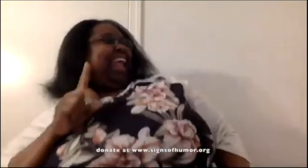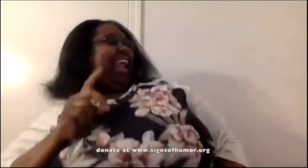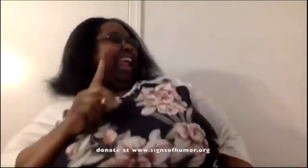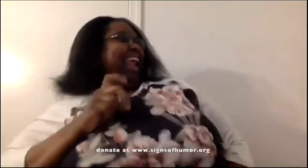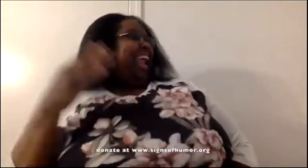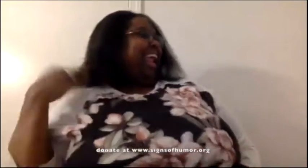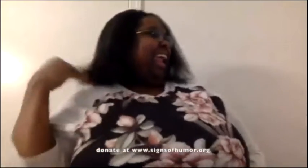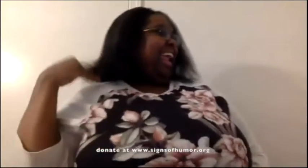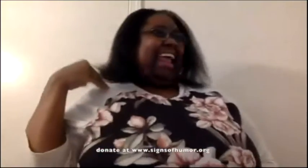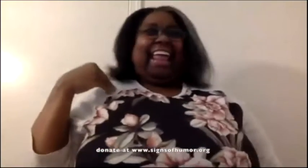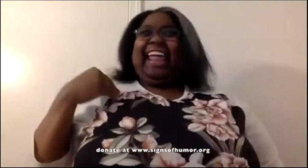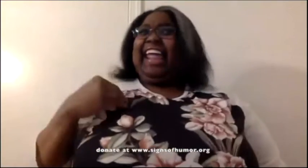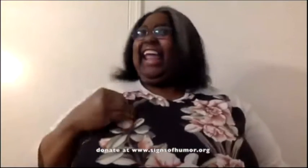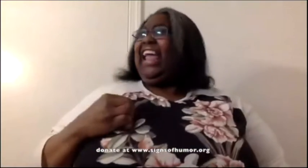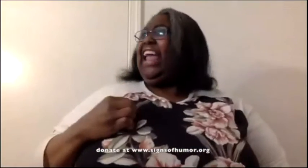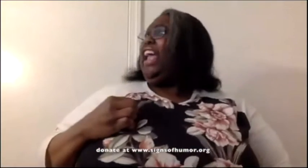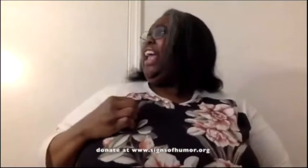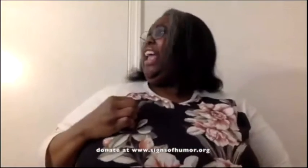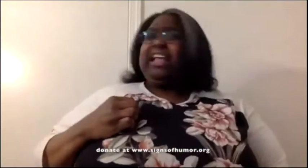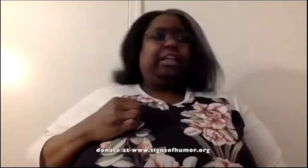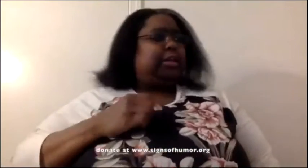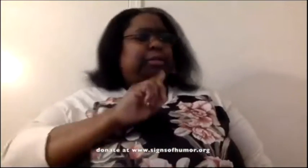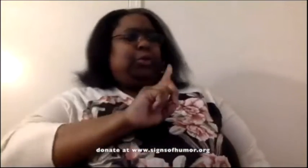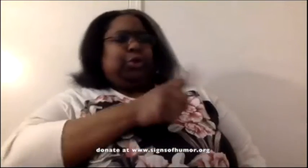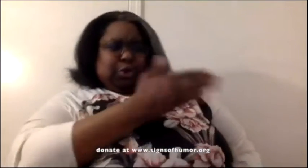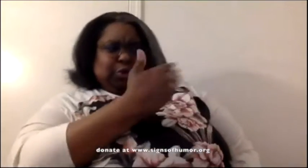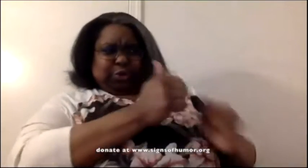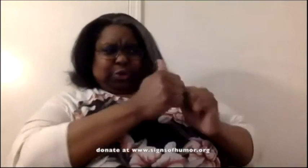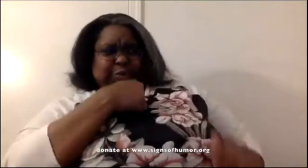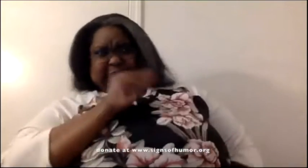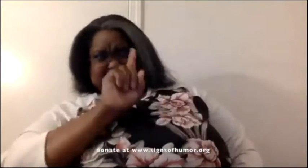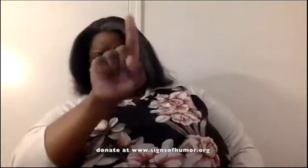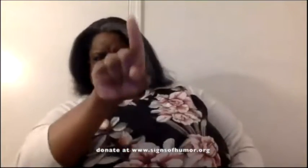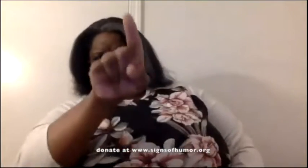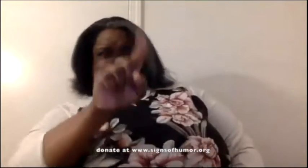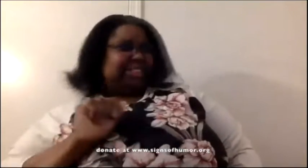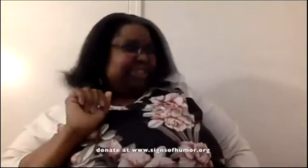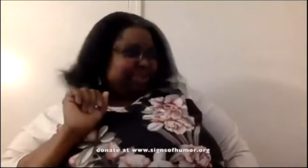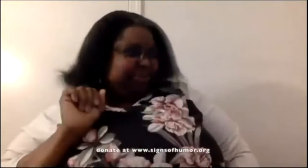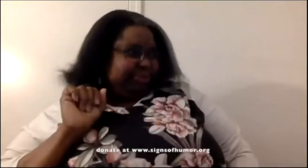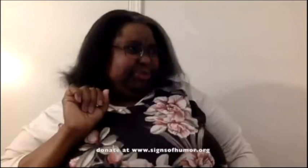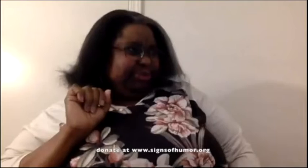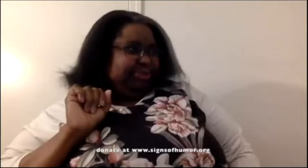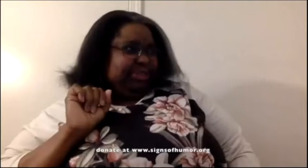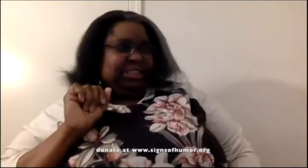So they head on, my sisters, and I follow them. And then she taps me and goes, no, you come with me. We're going to go up to the